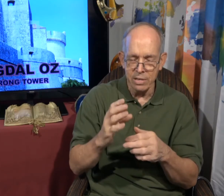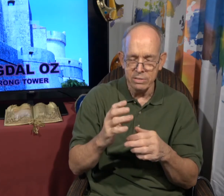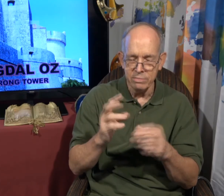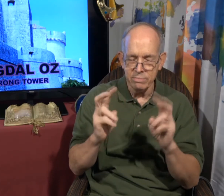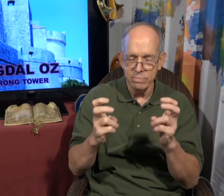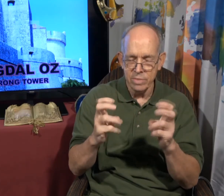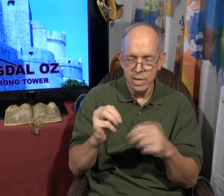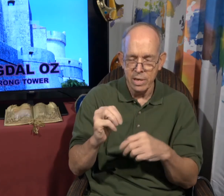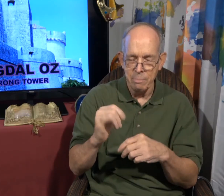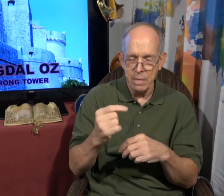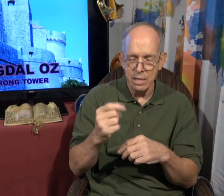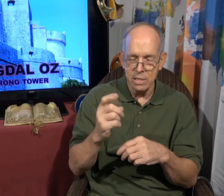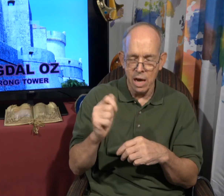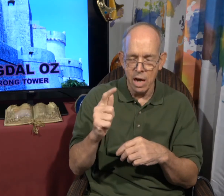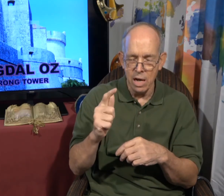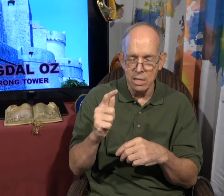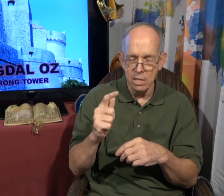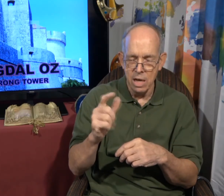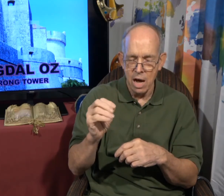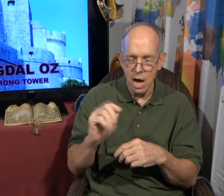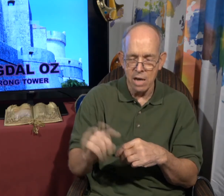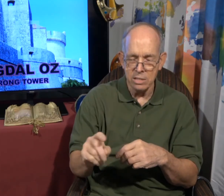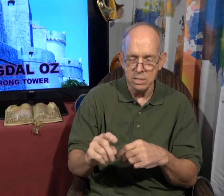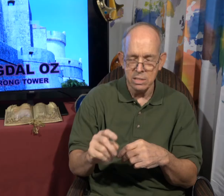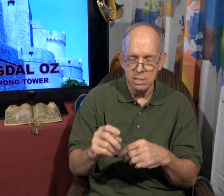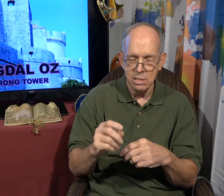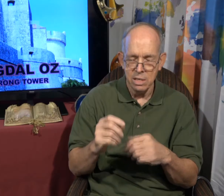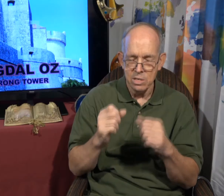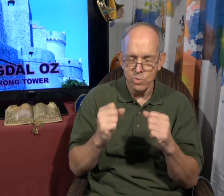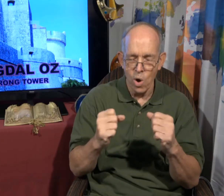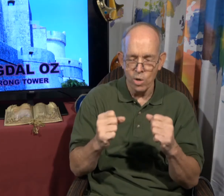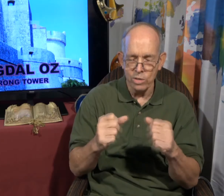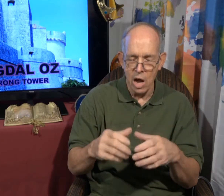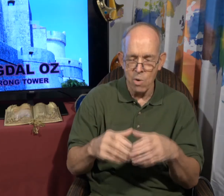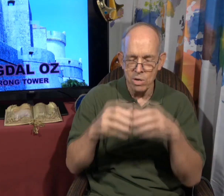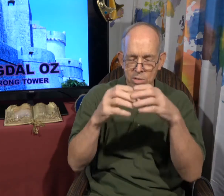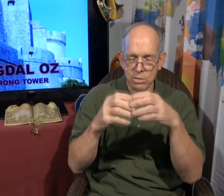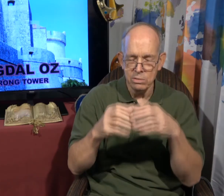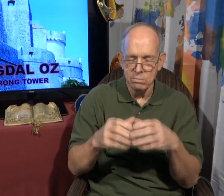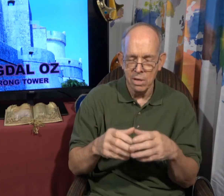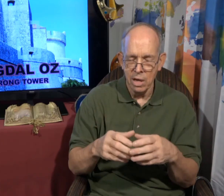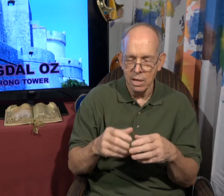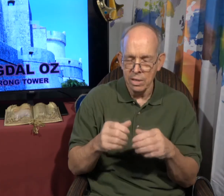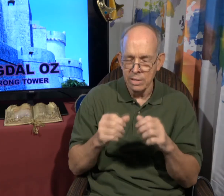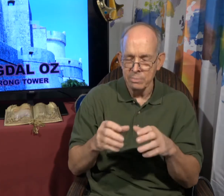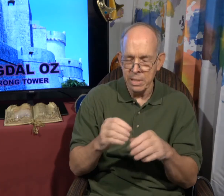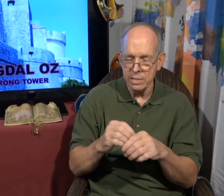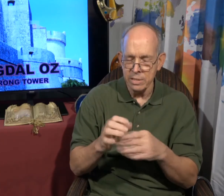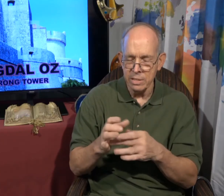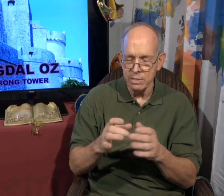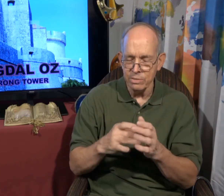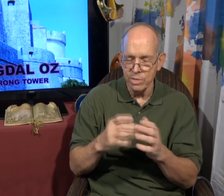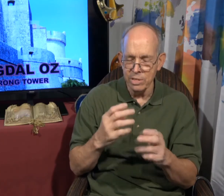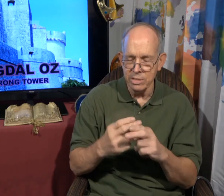Father, bless God's way as we learn the name of God. MIGDAL